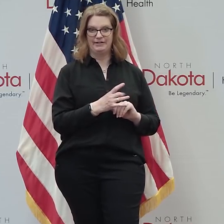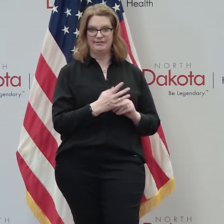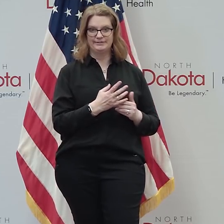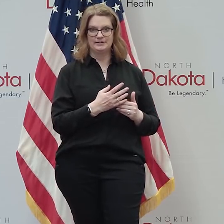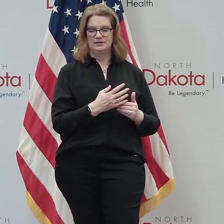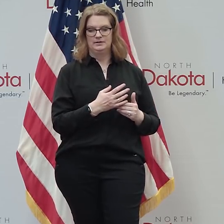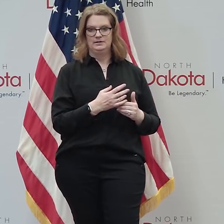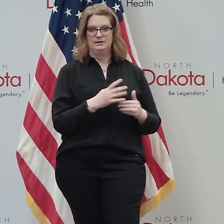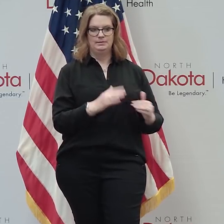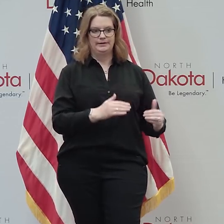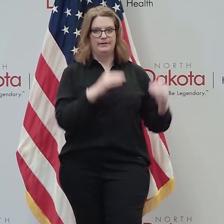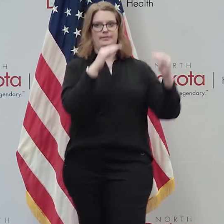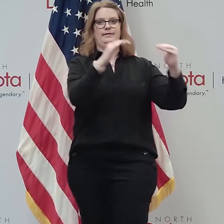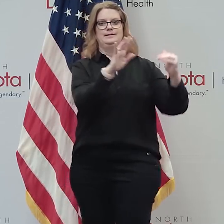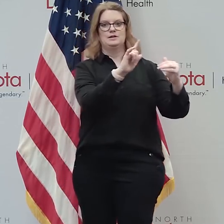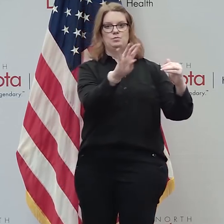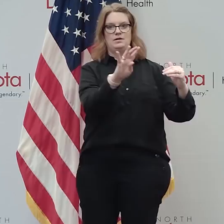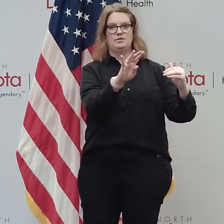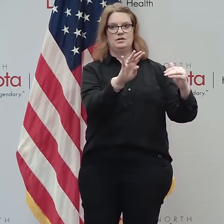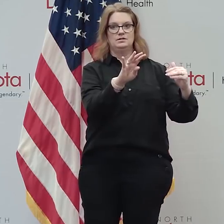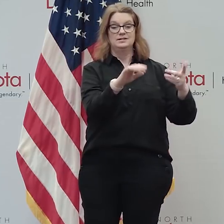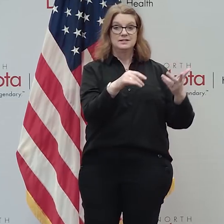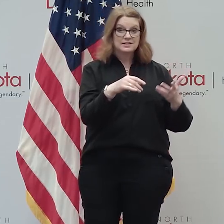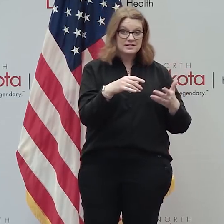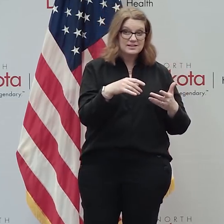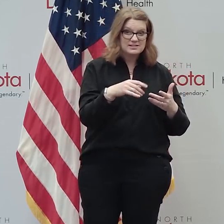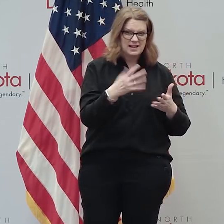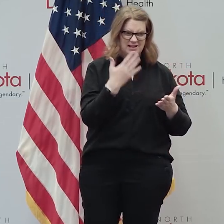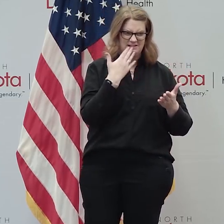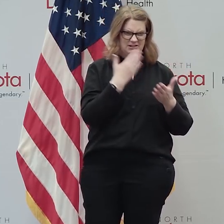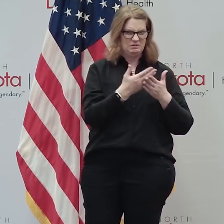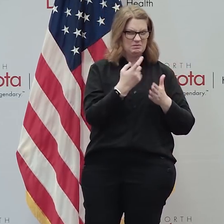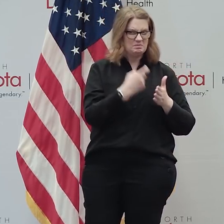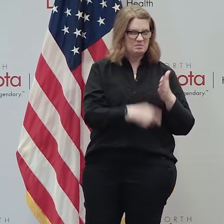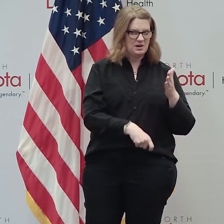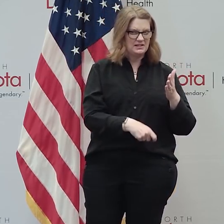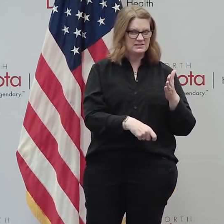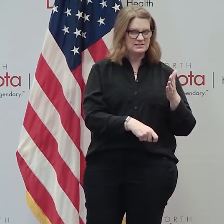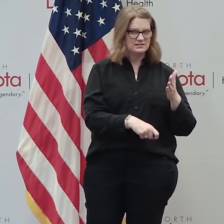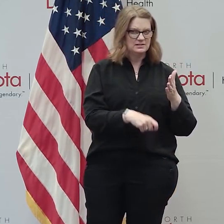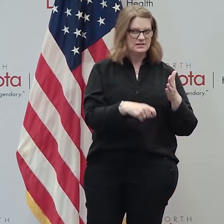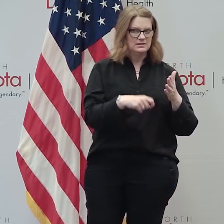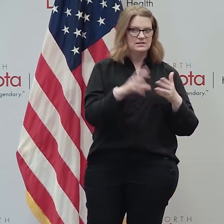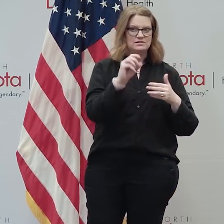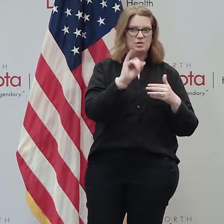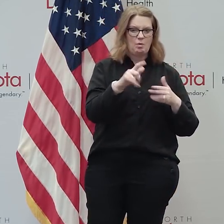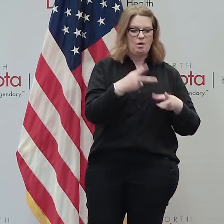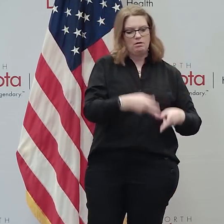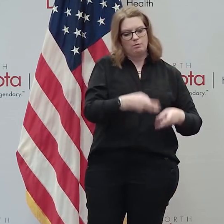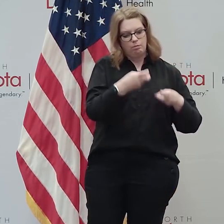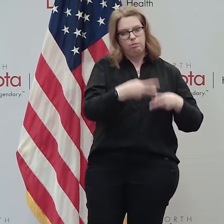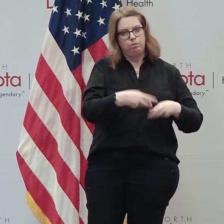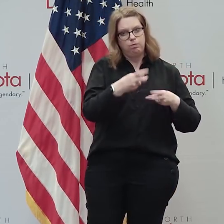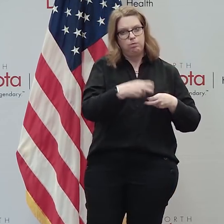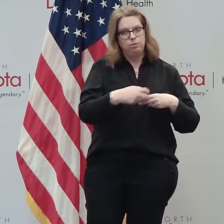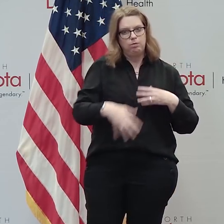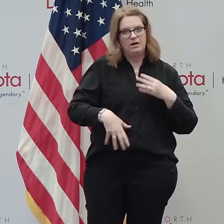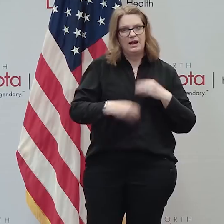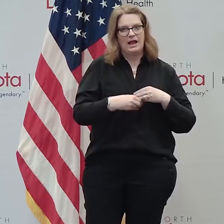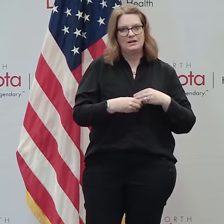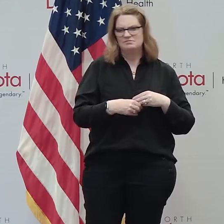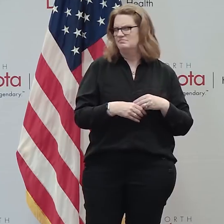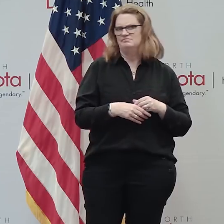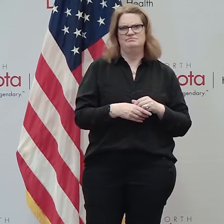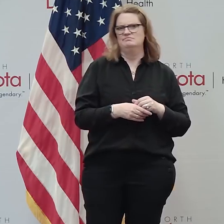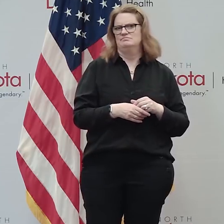level. But that's not a high enough price to get the wells turned back on again. We're gonna need